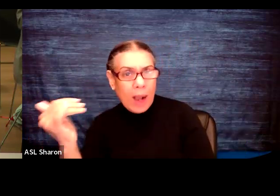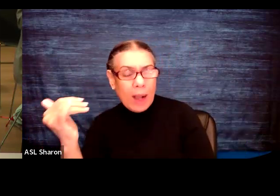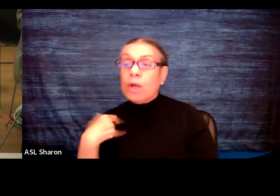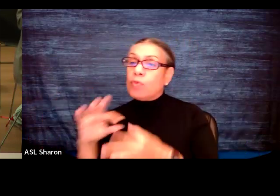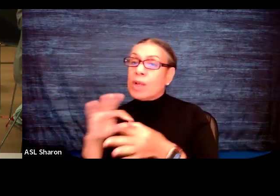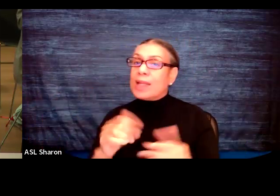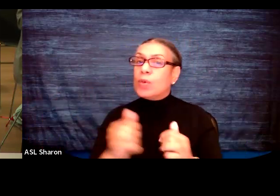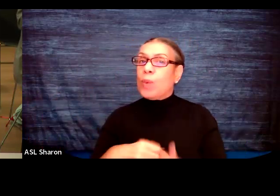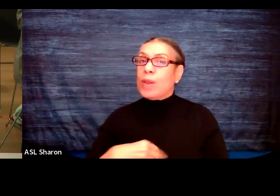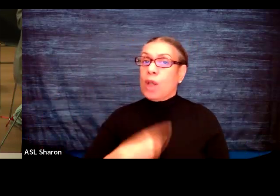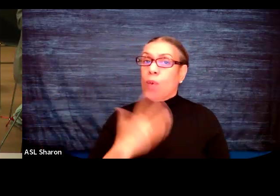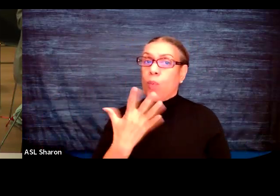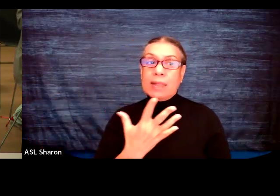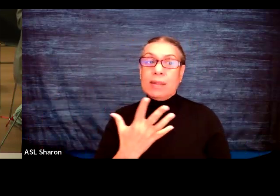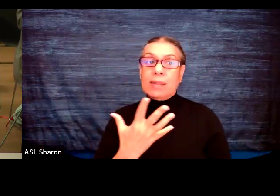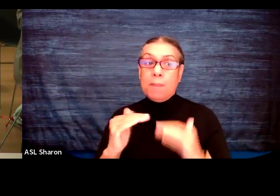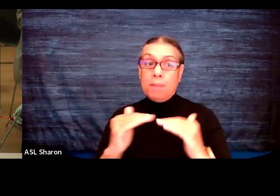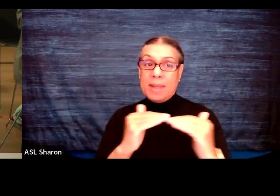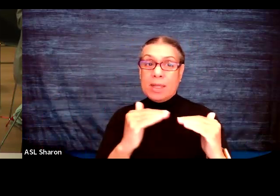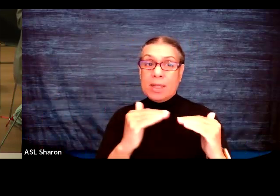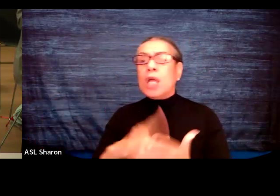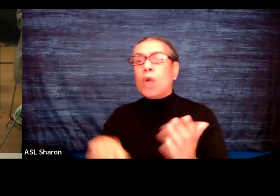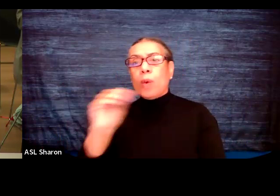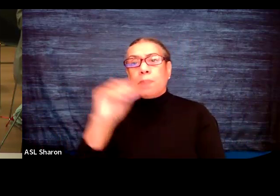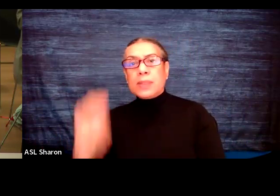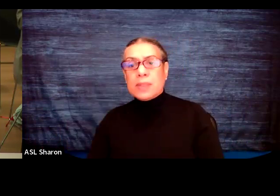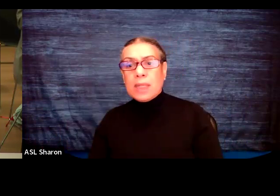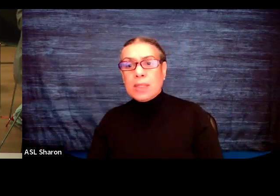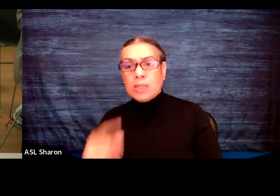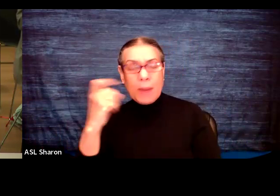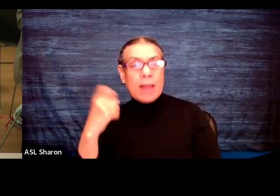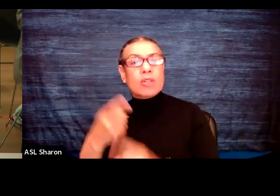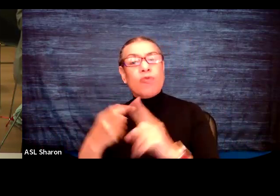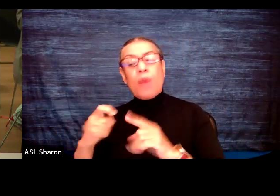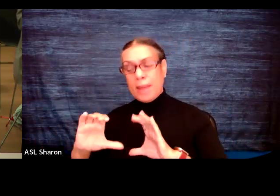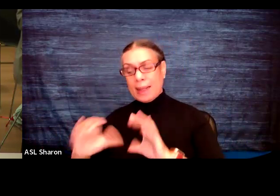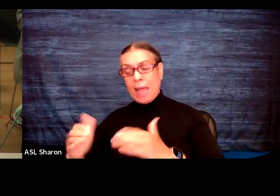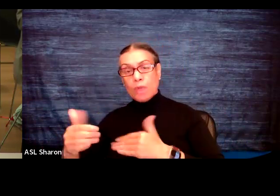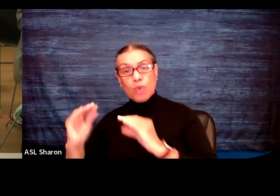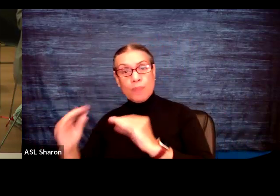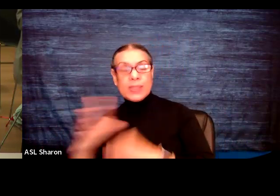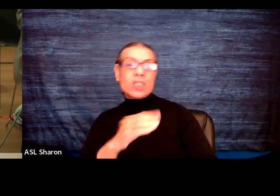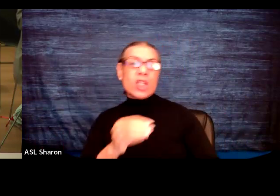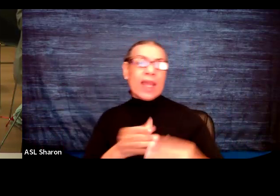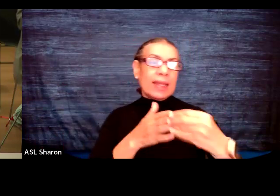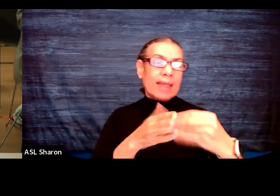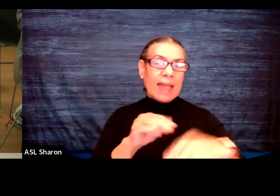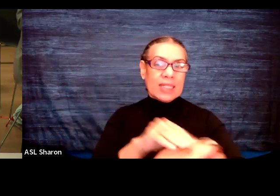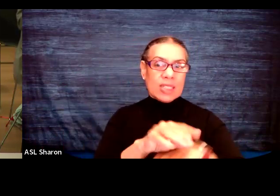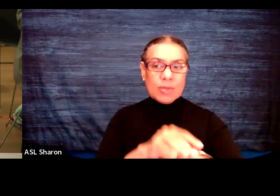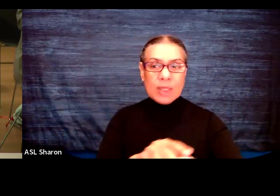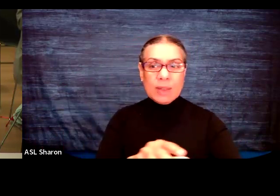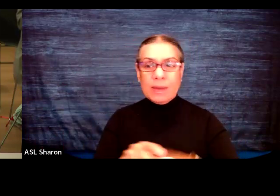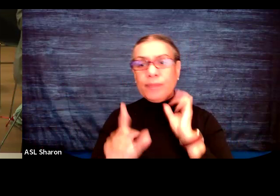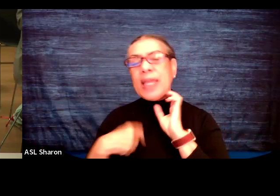relation to their white counterparts? And then what proportion of Black teachers exits are from classroom teaching as versus the guidance counselor? I will report